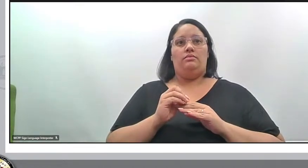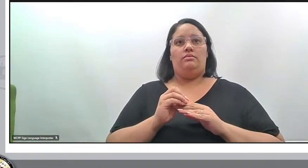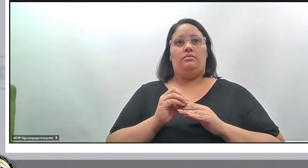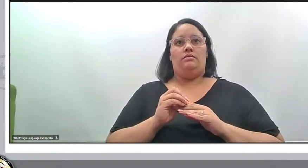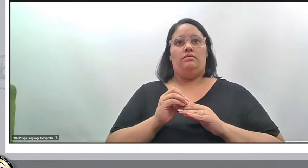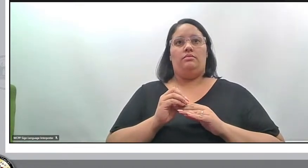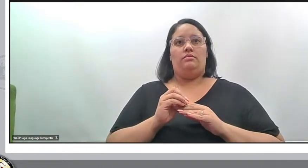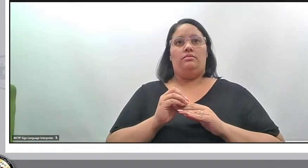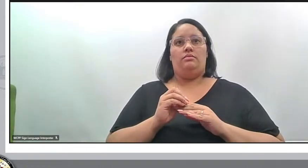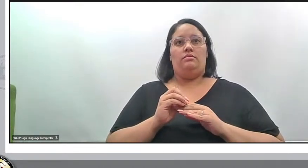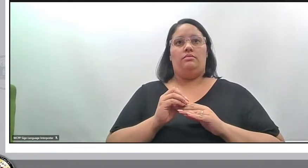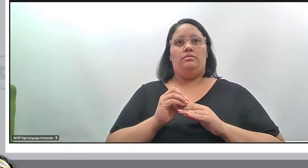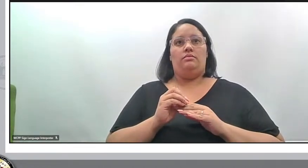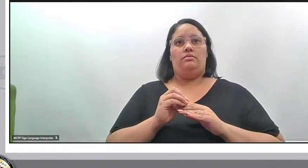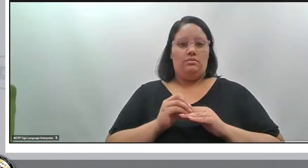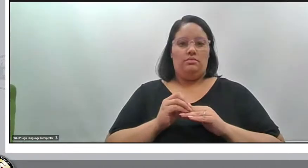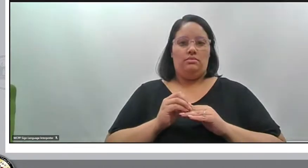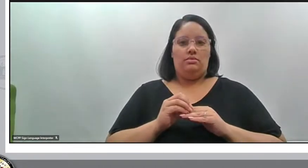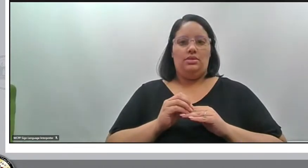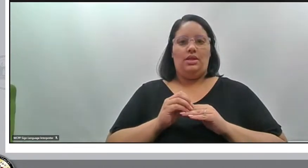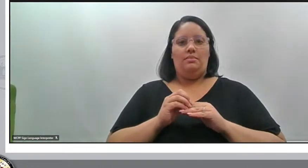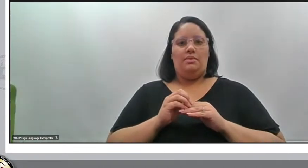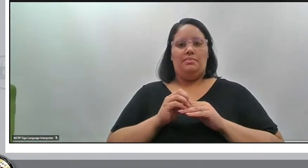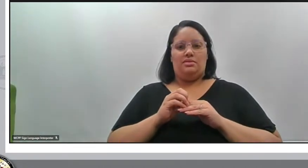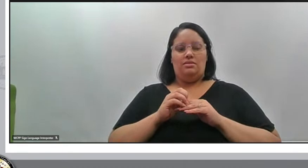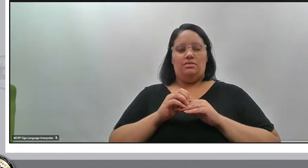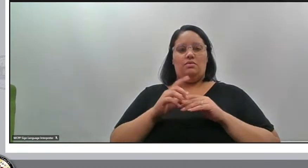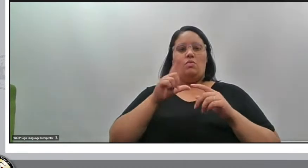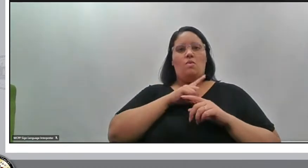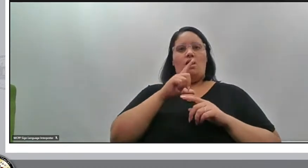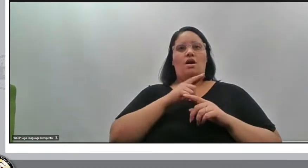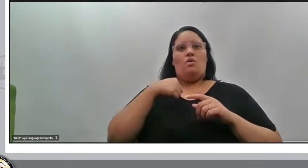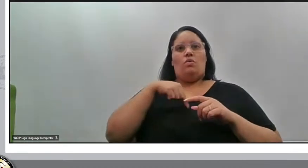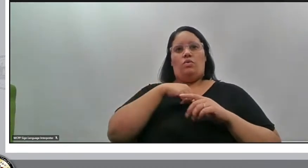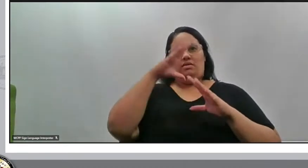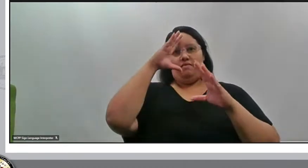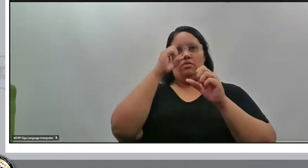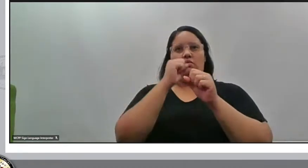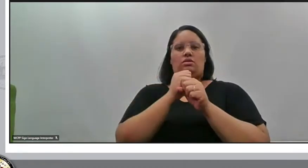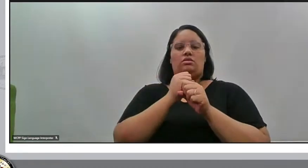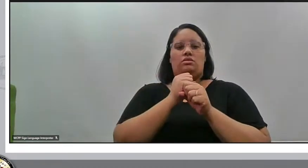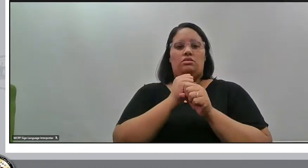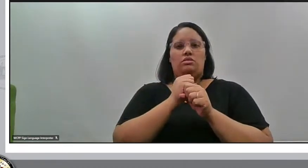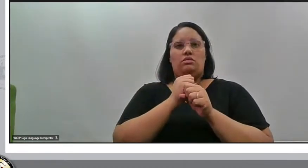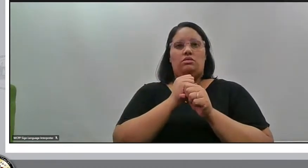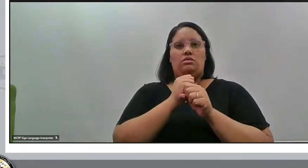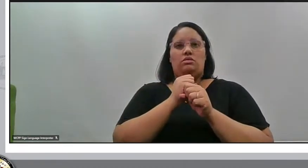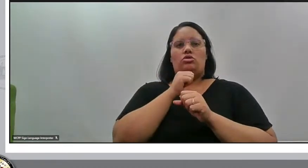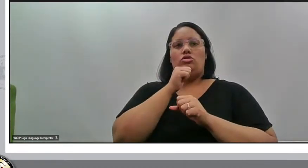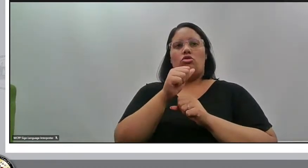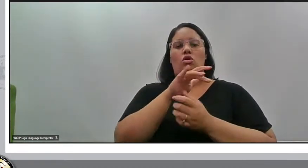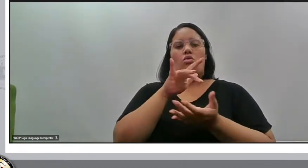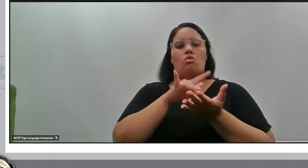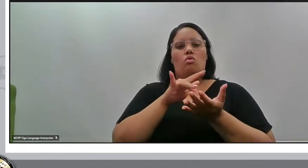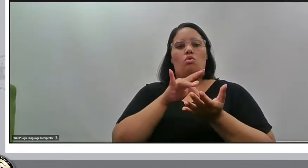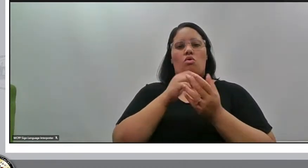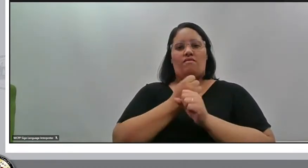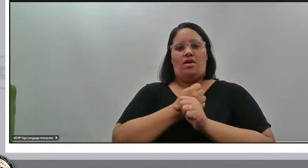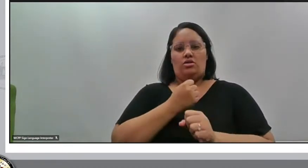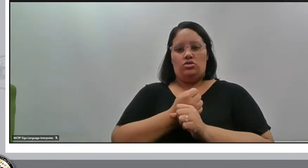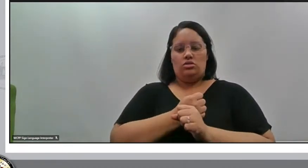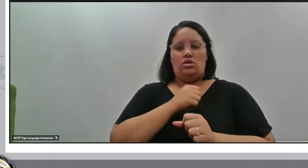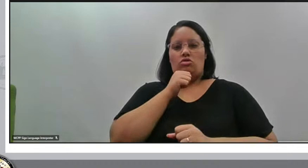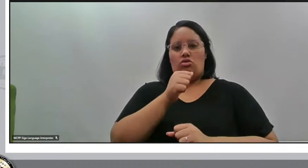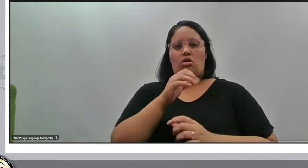how is this really happening? Why is our focus on non-core functions and not on the